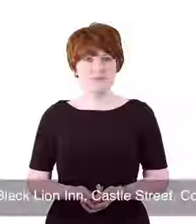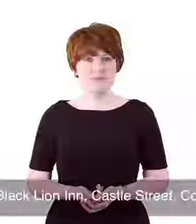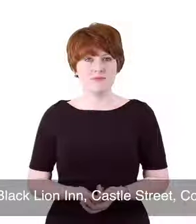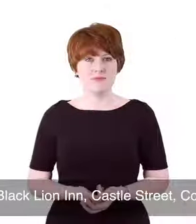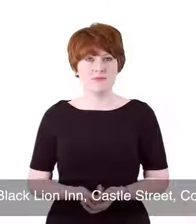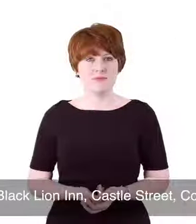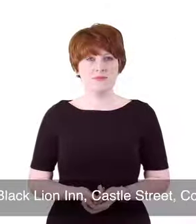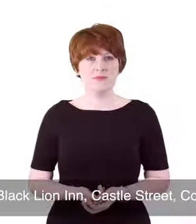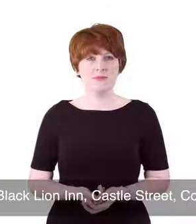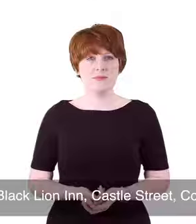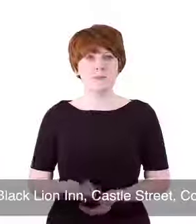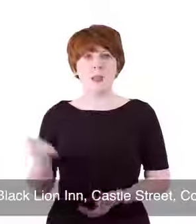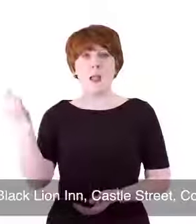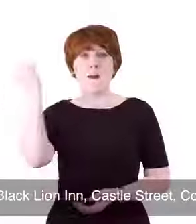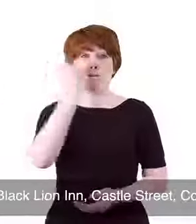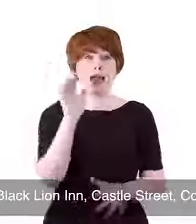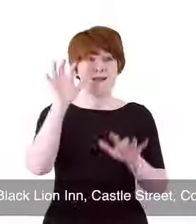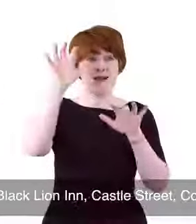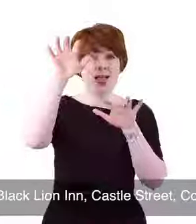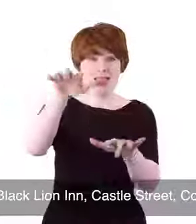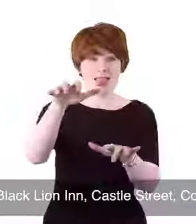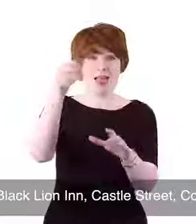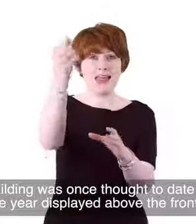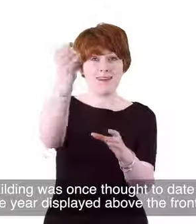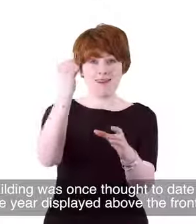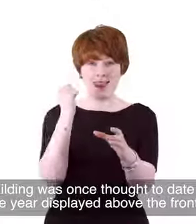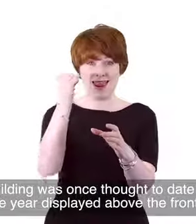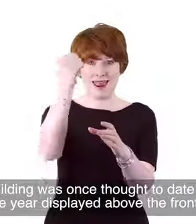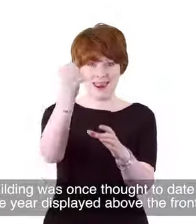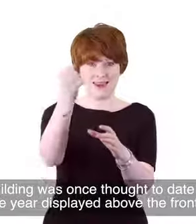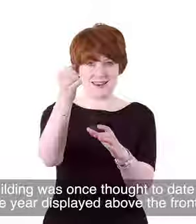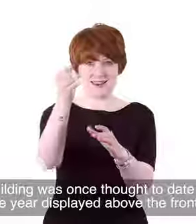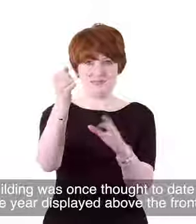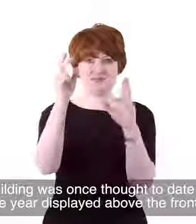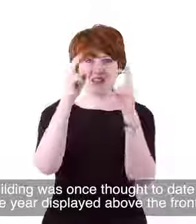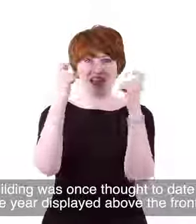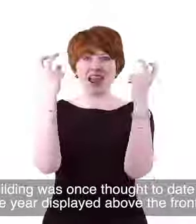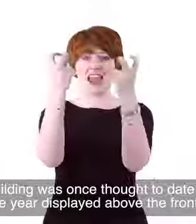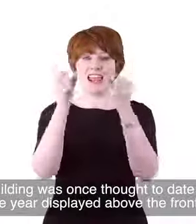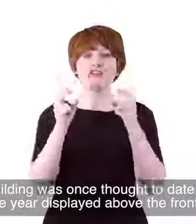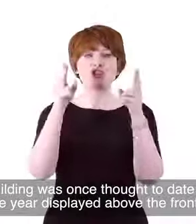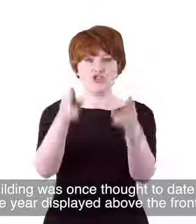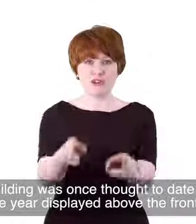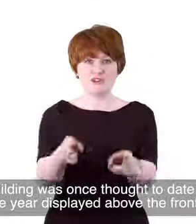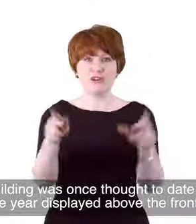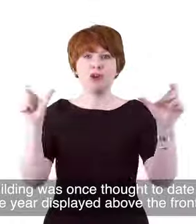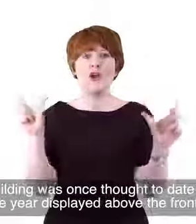Former Black Lion Inn, Castle Street, Conwy. This building was once thought to date from 1589, the